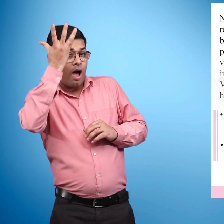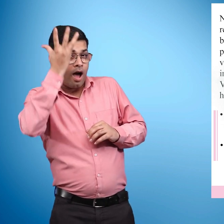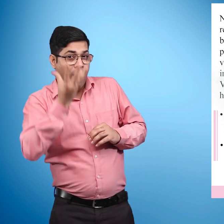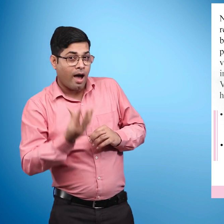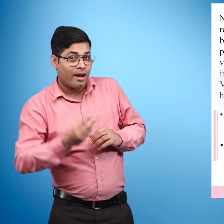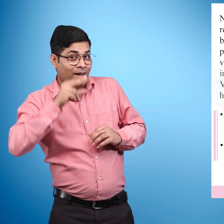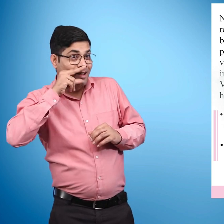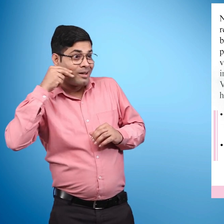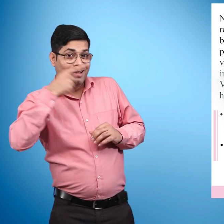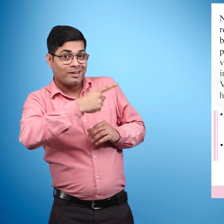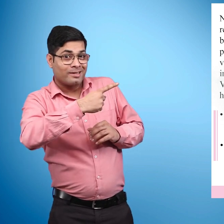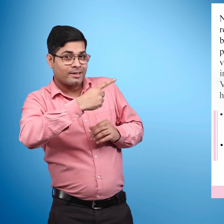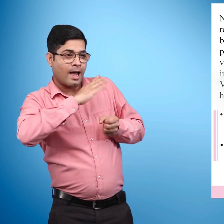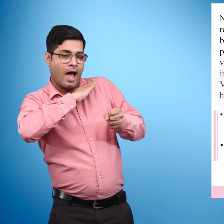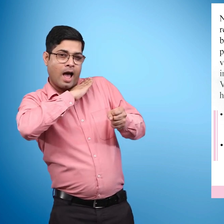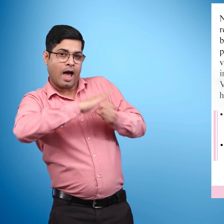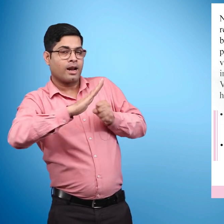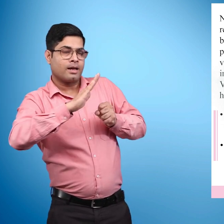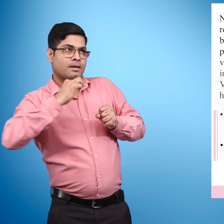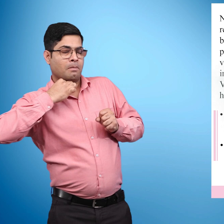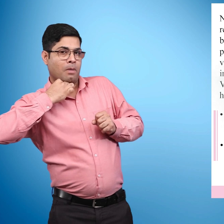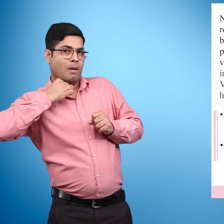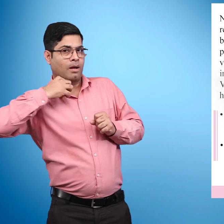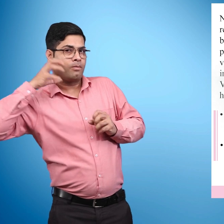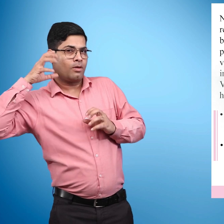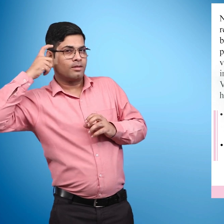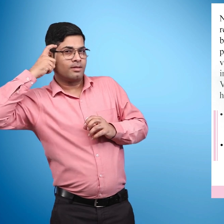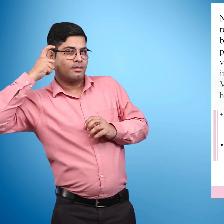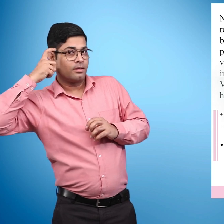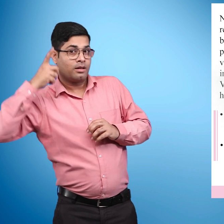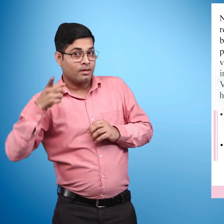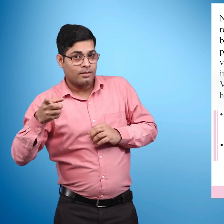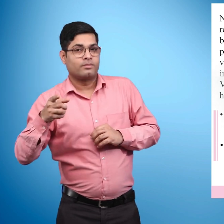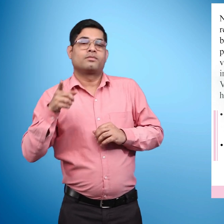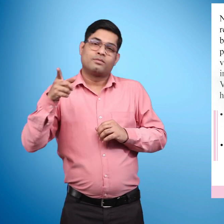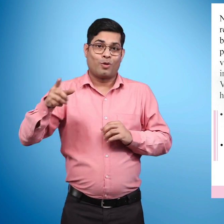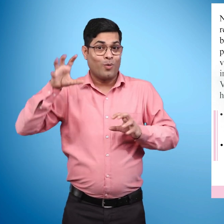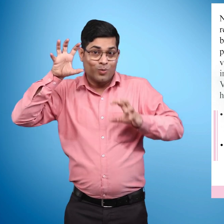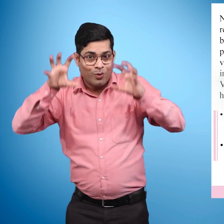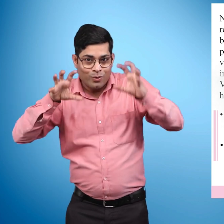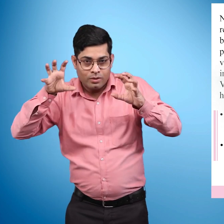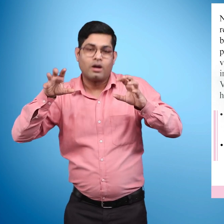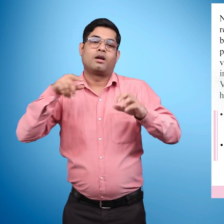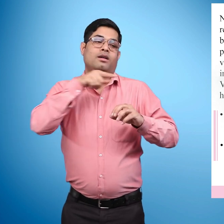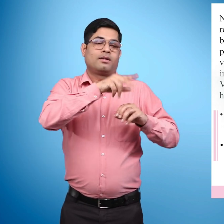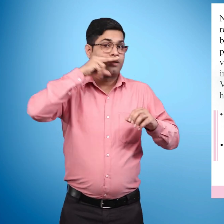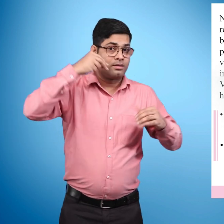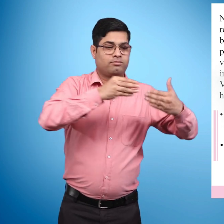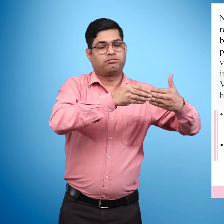But silently vowed to kill Vijay Singh in the night. He led him to his house in the